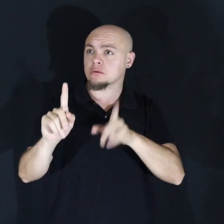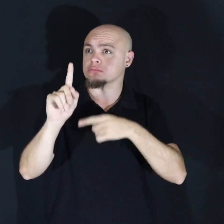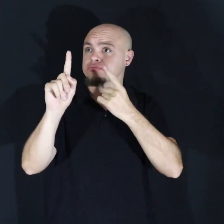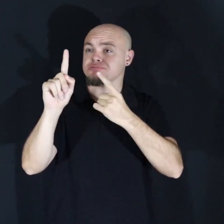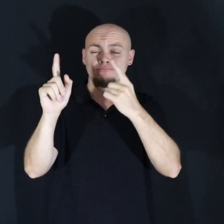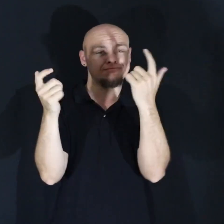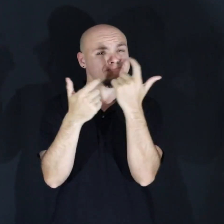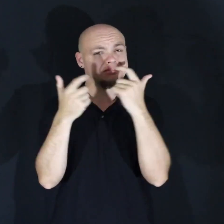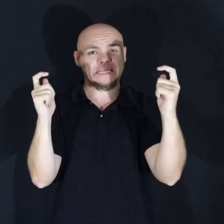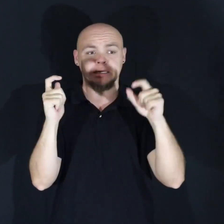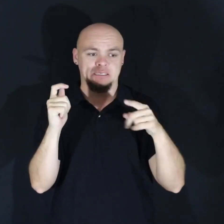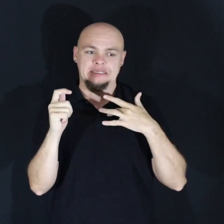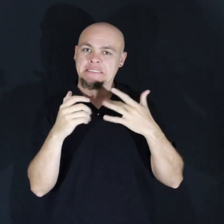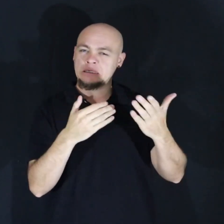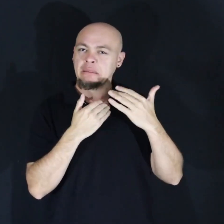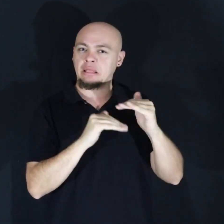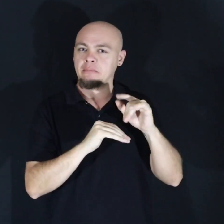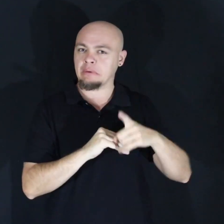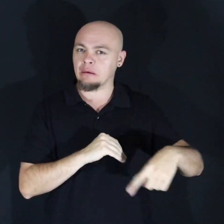big dreams.